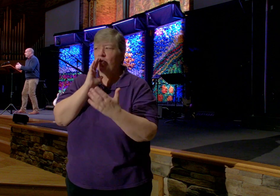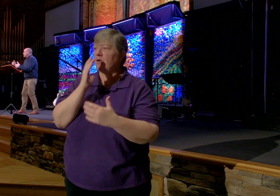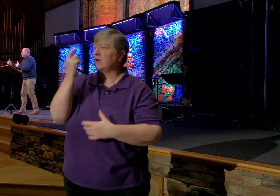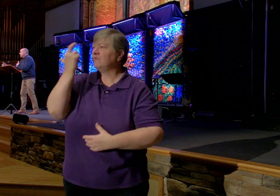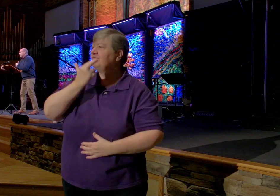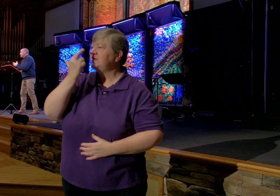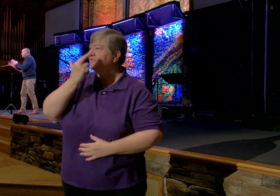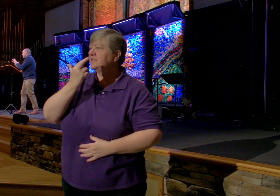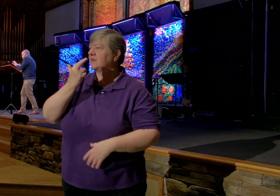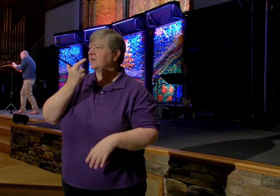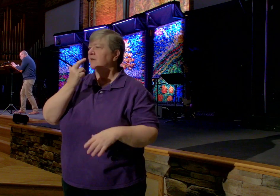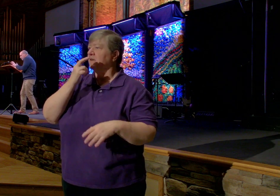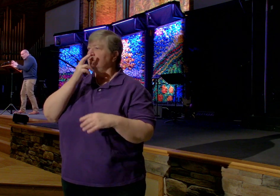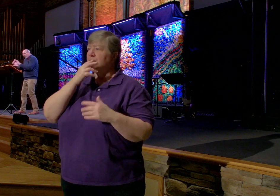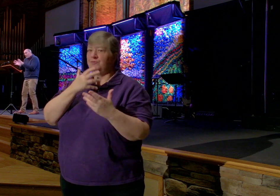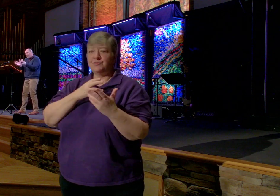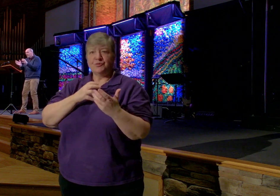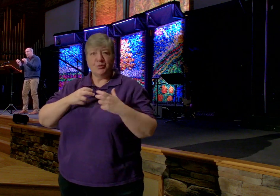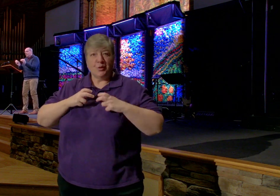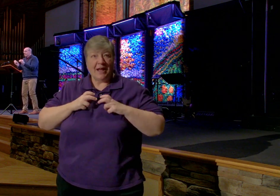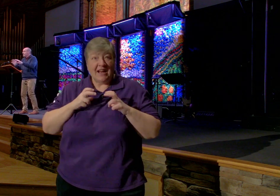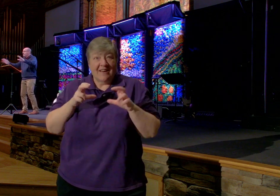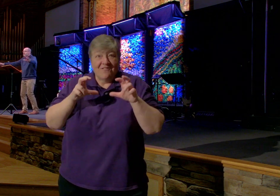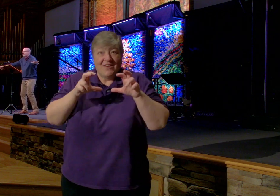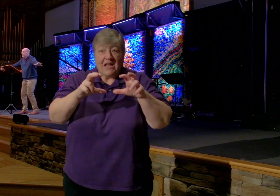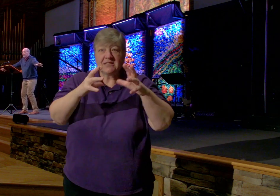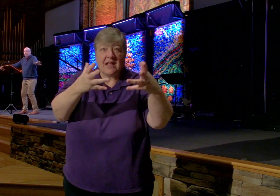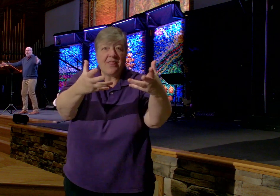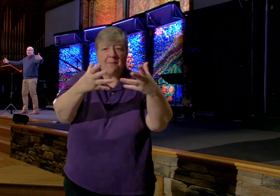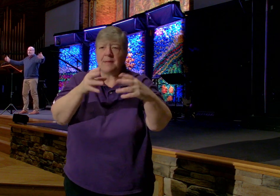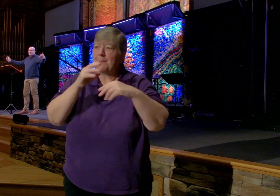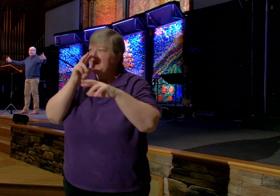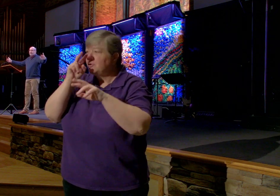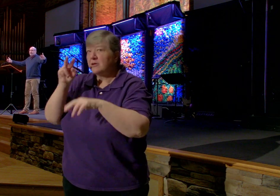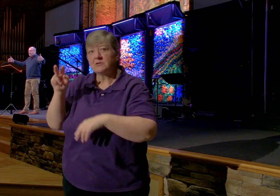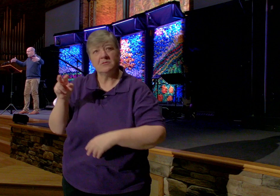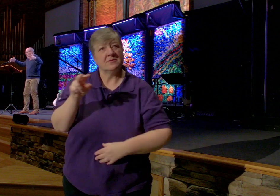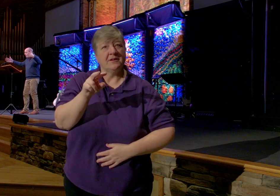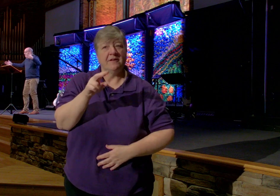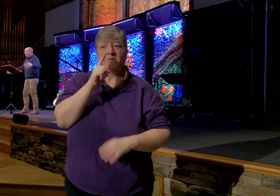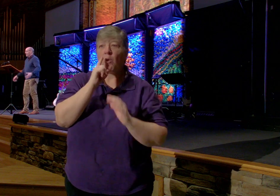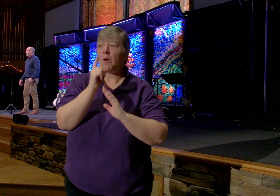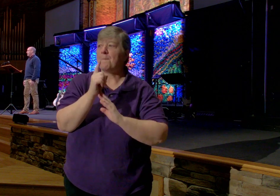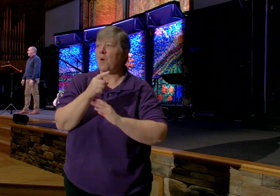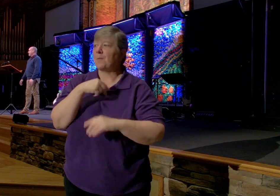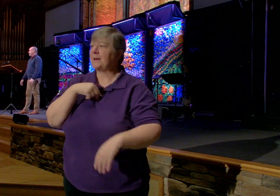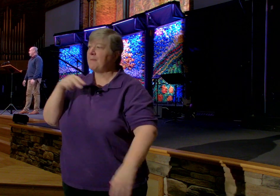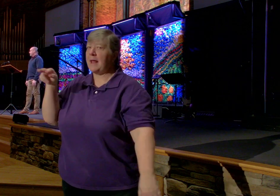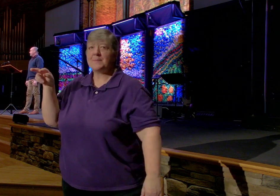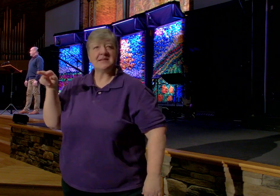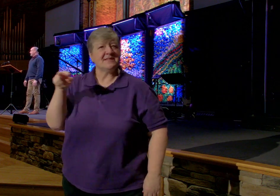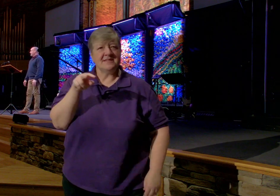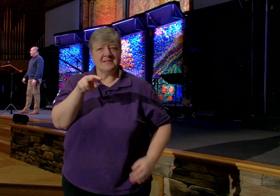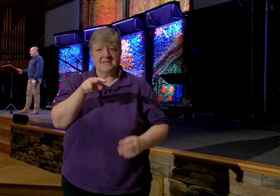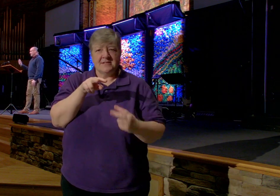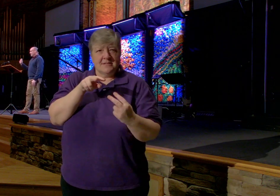path for a reason, to invest in them, to turn our face toward them, maybe just for a moment, maybe